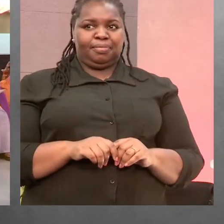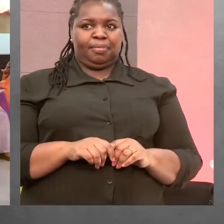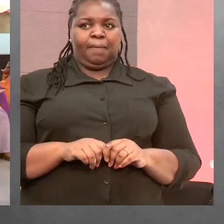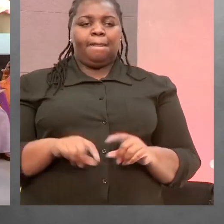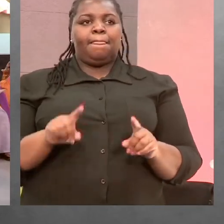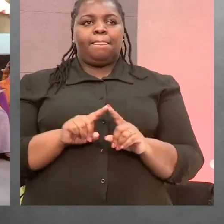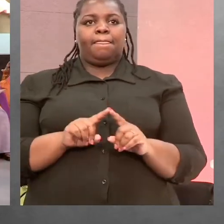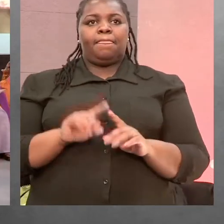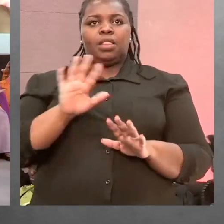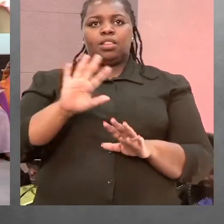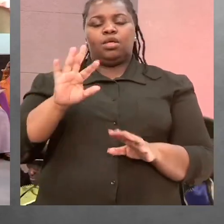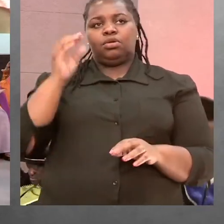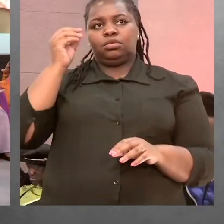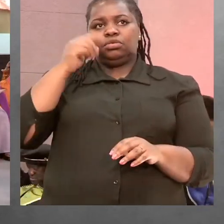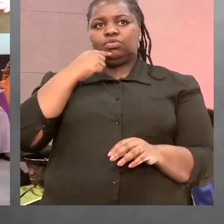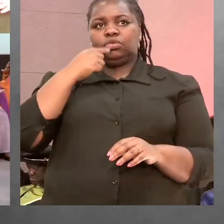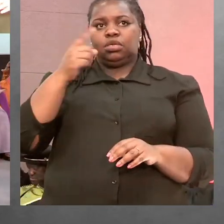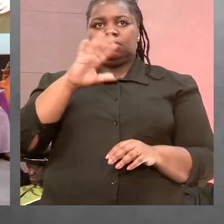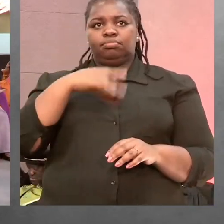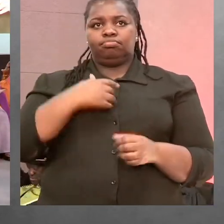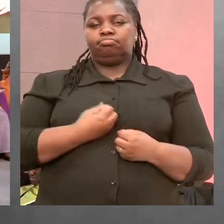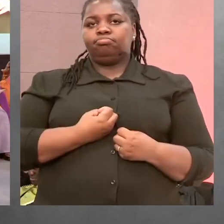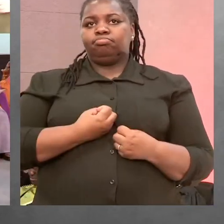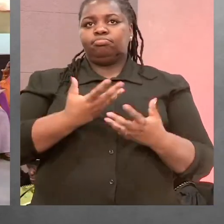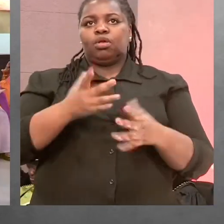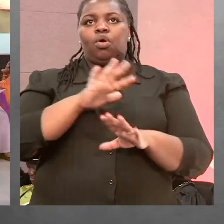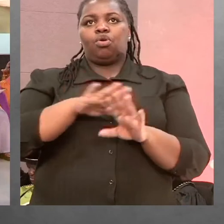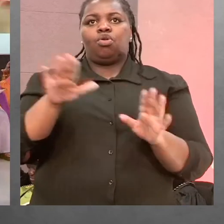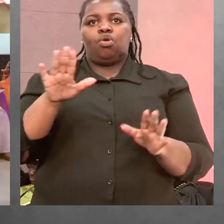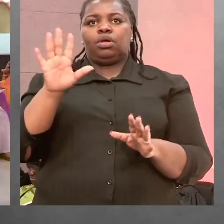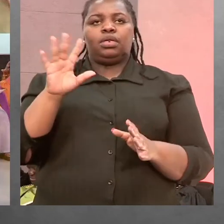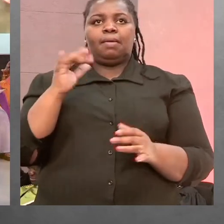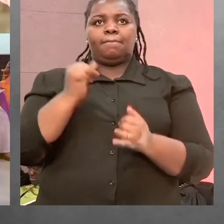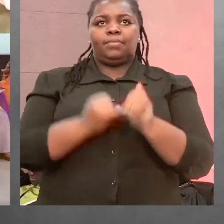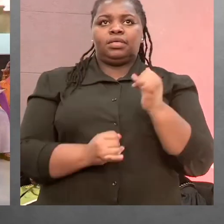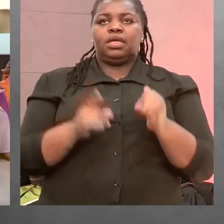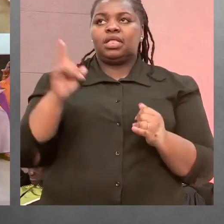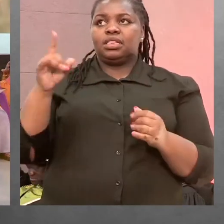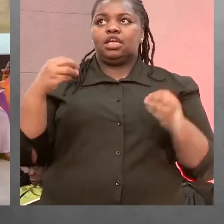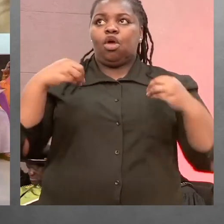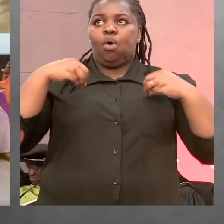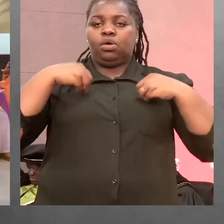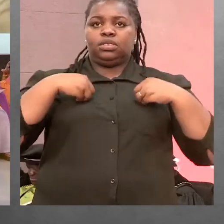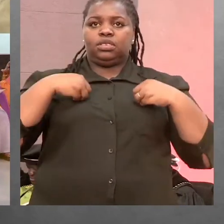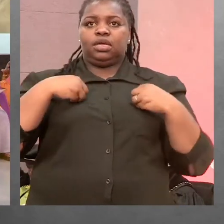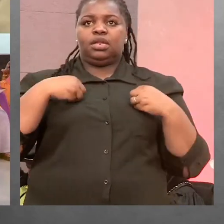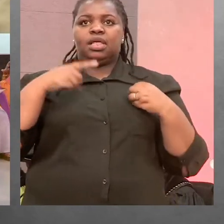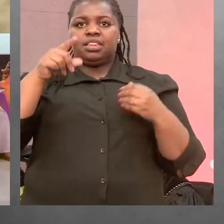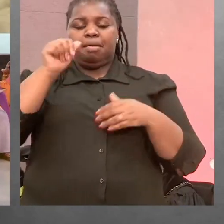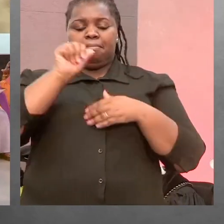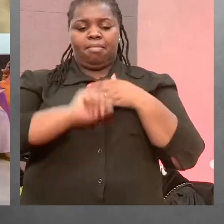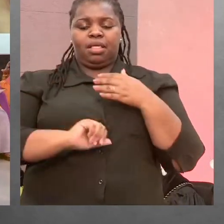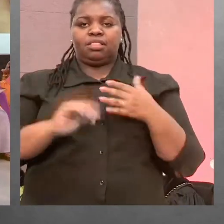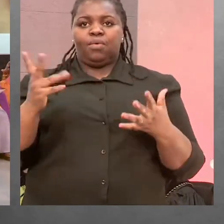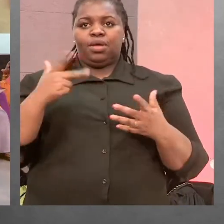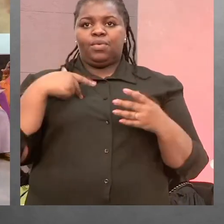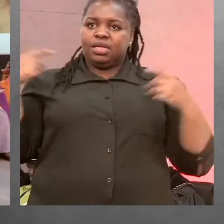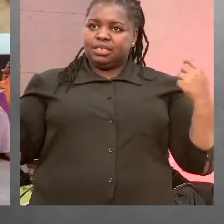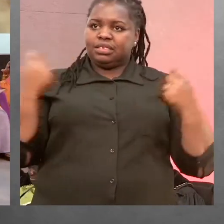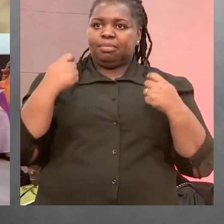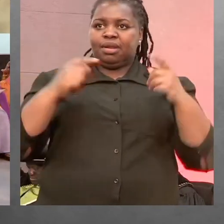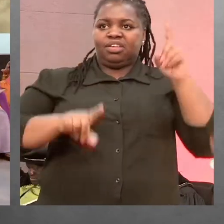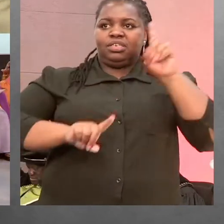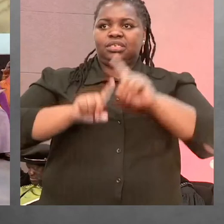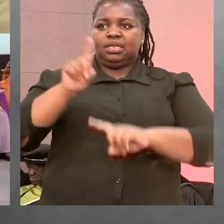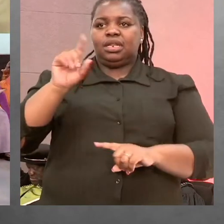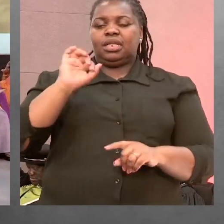also wish not to express that it is not a coincidence that it is hosted during the month where we celebrate the